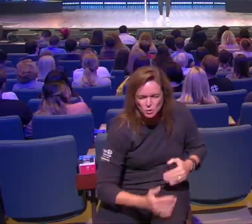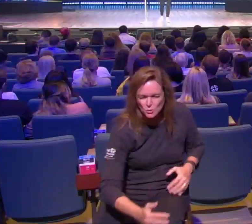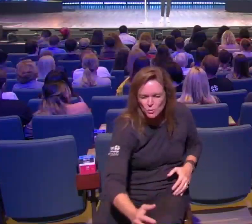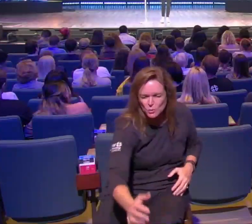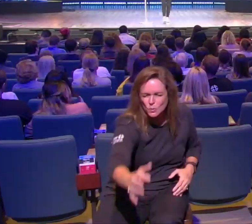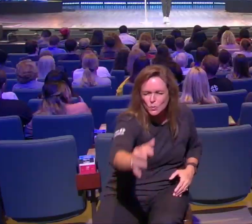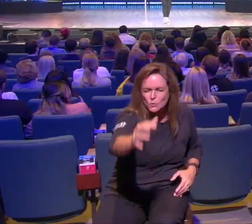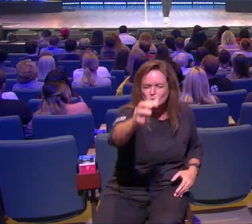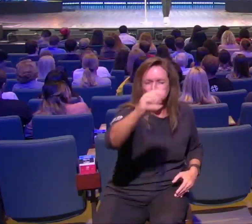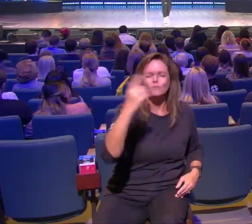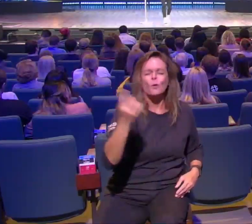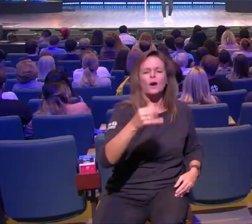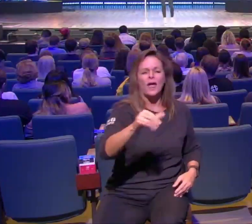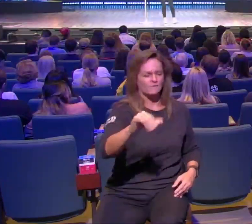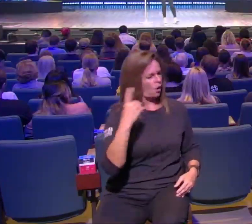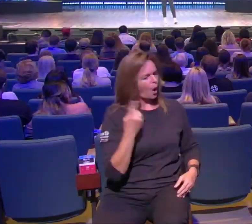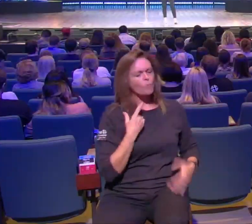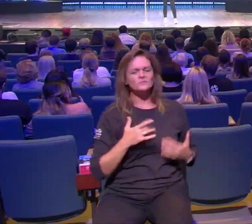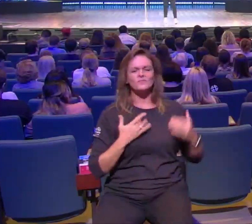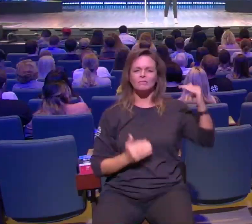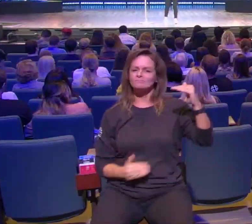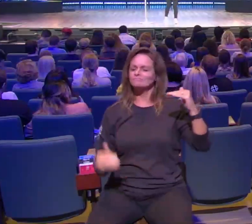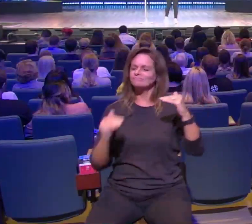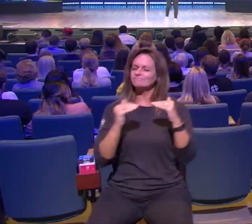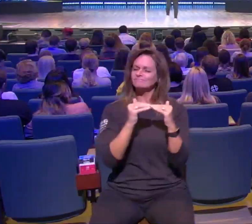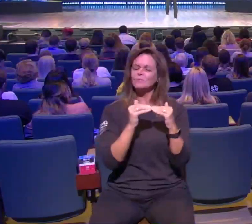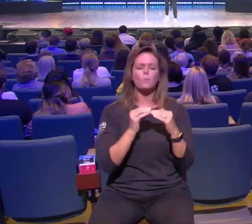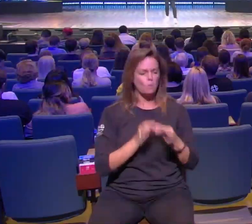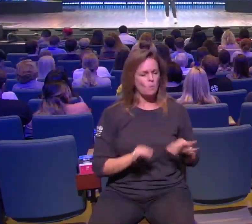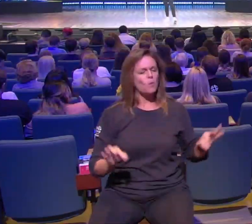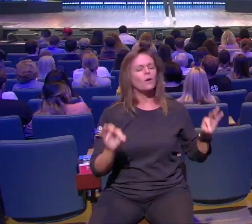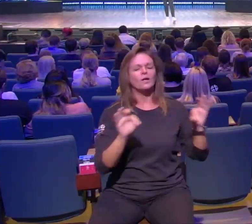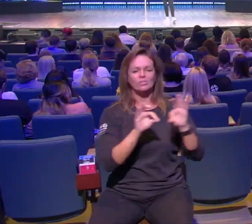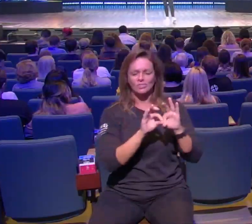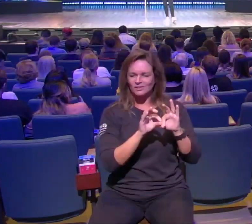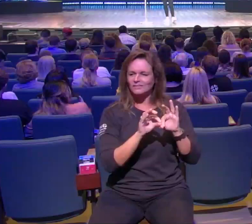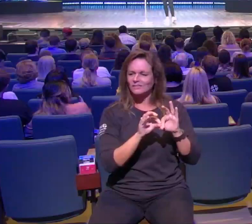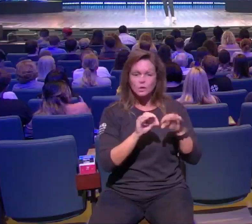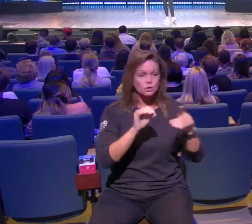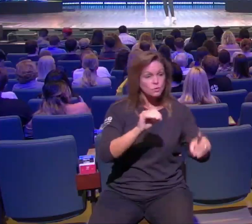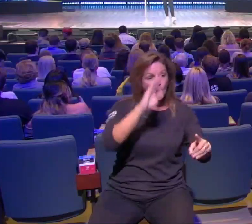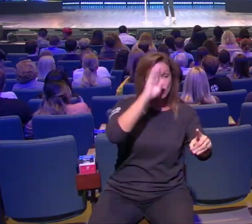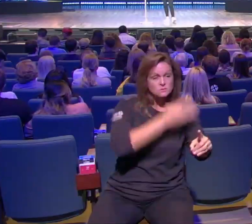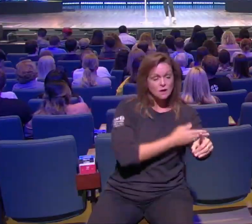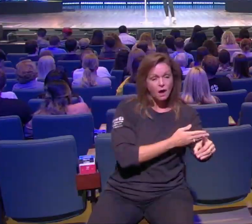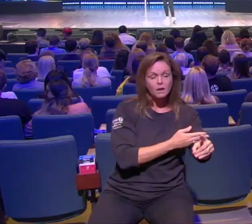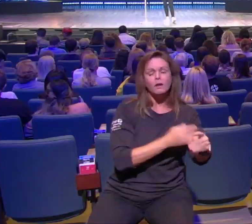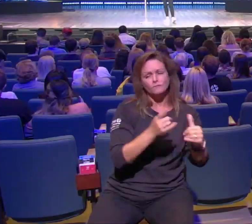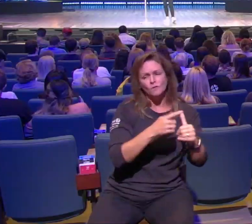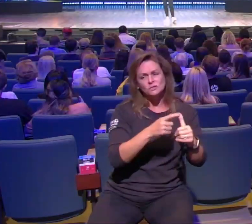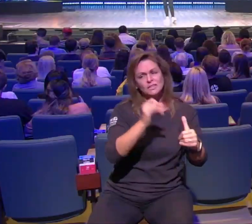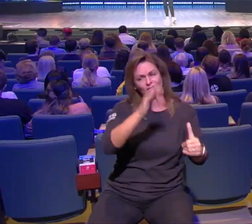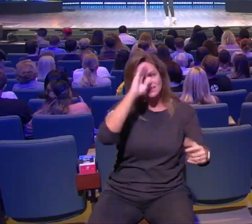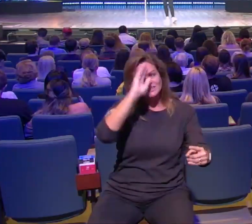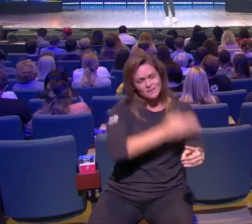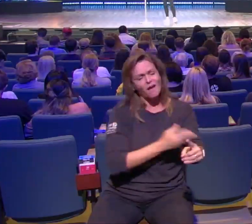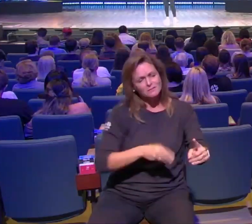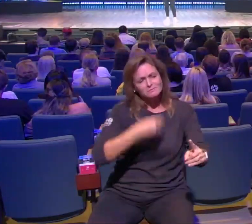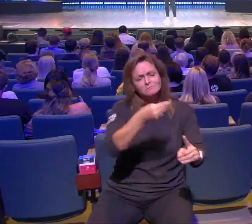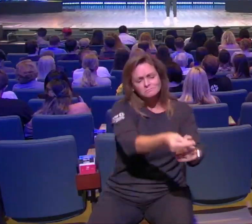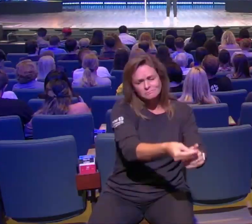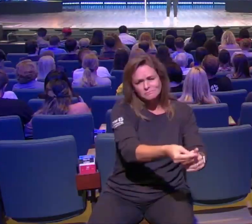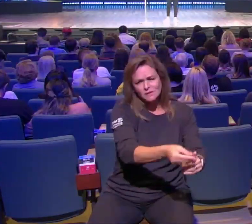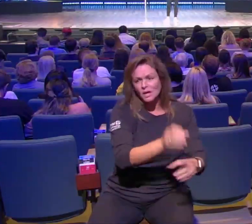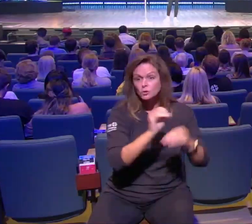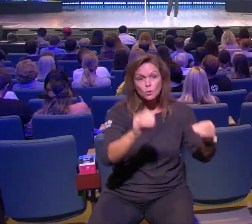ever have to wonder if they would ever be able to have access to the inheritance that God had for them. See, they didn't know